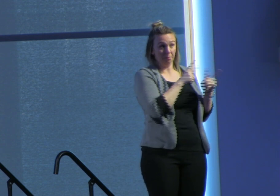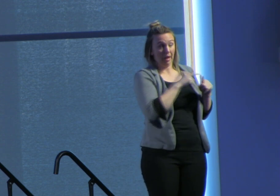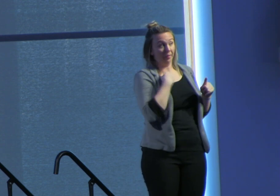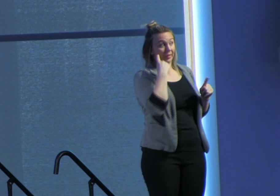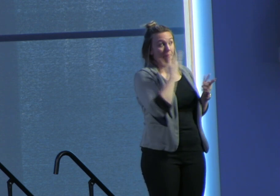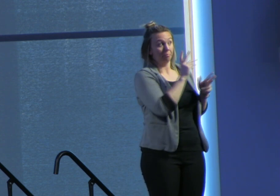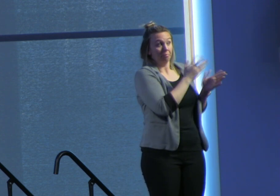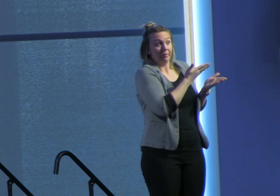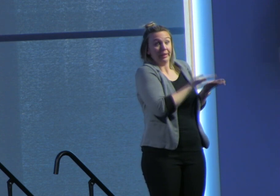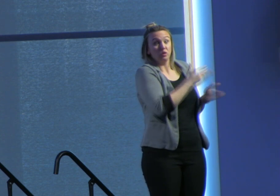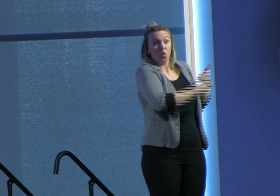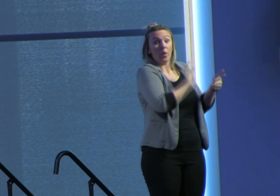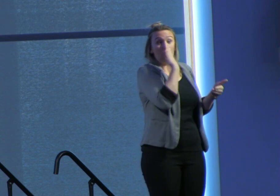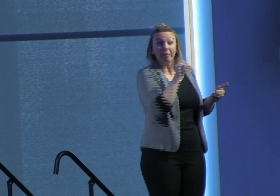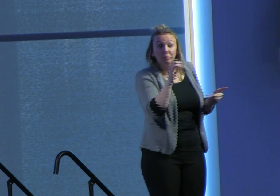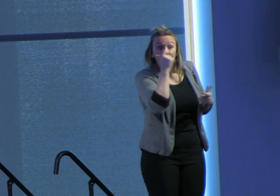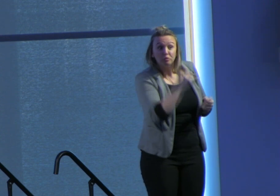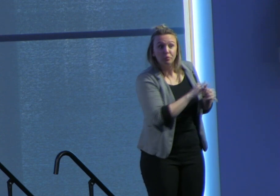rezone,